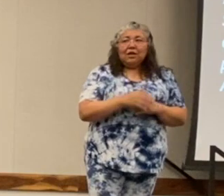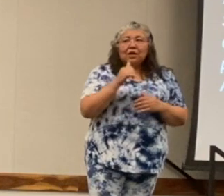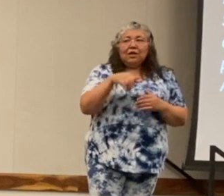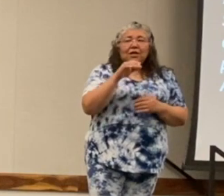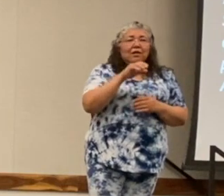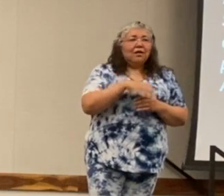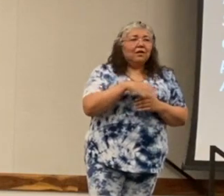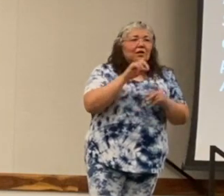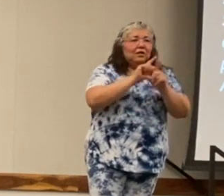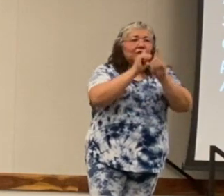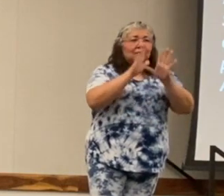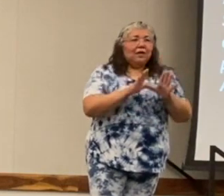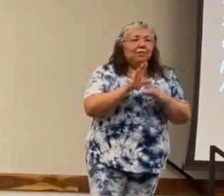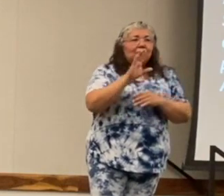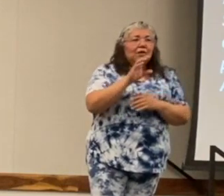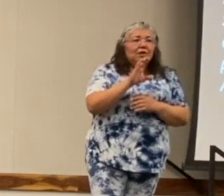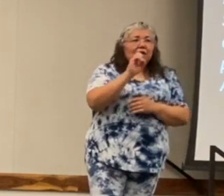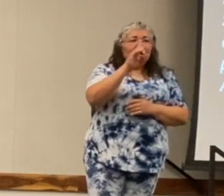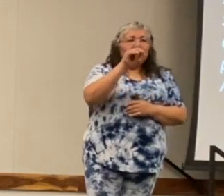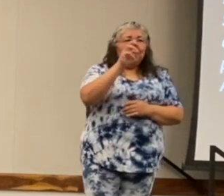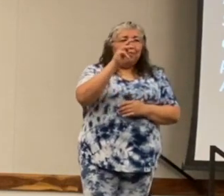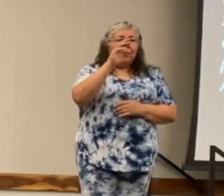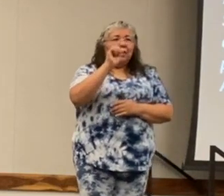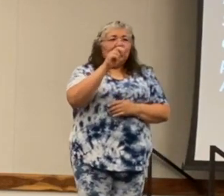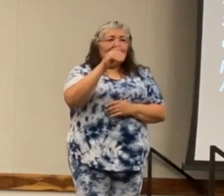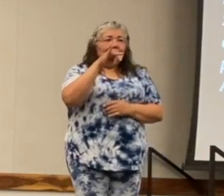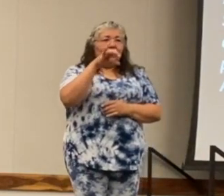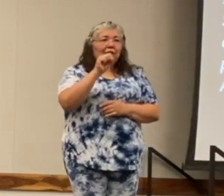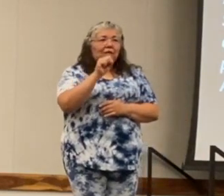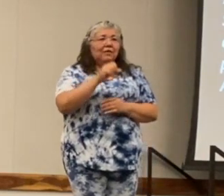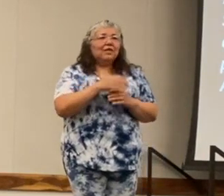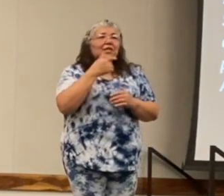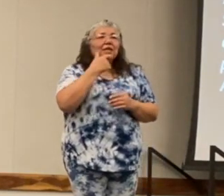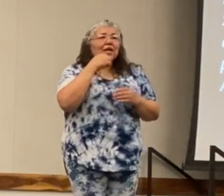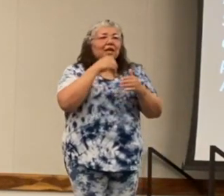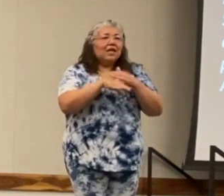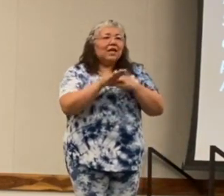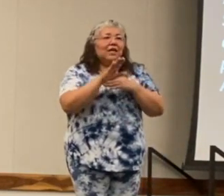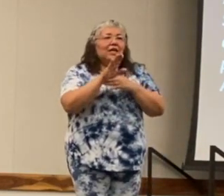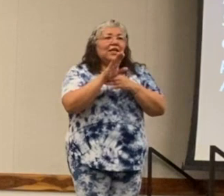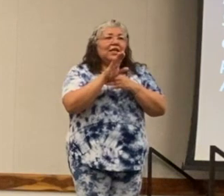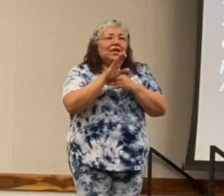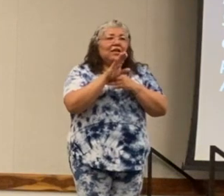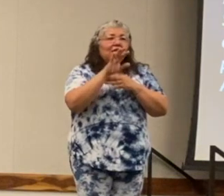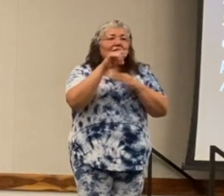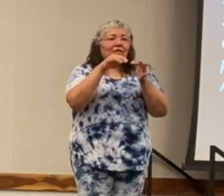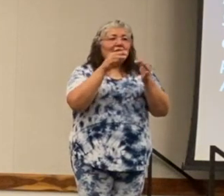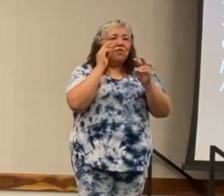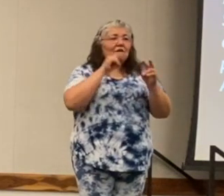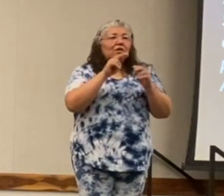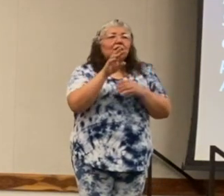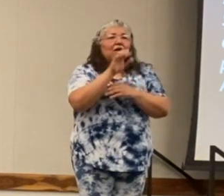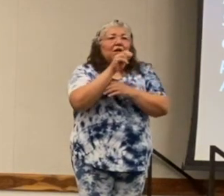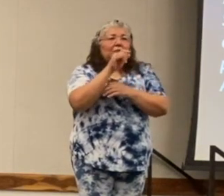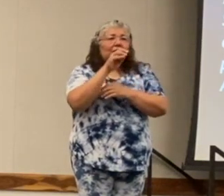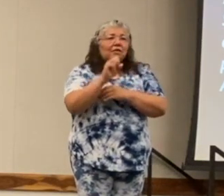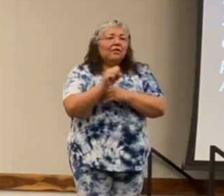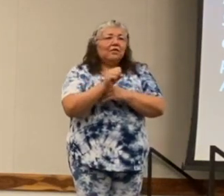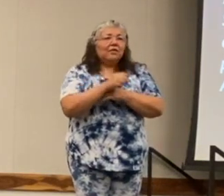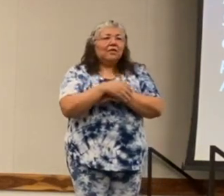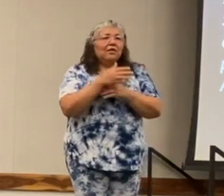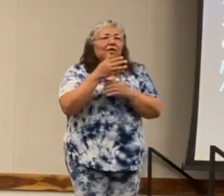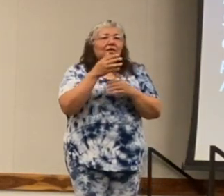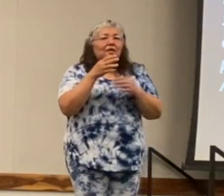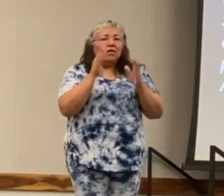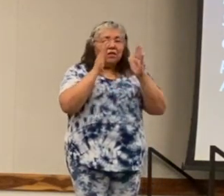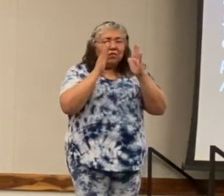Damascus named Ananias. And he said to him in a vision, he said, Ananias, here am I, the Lord, he replied. And